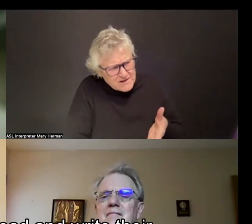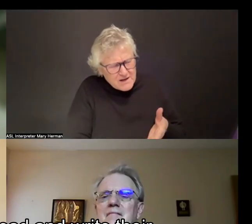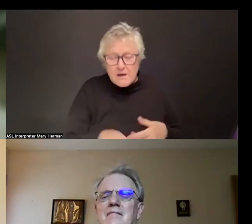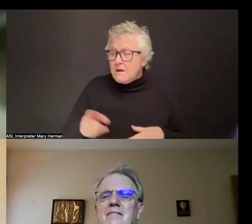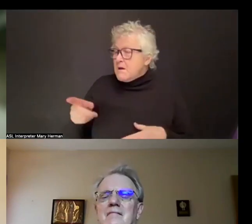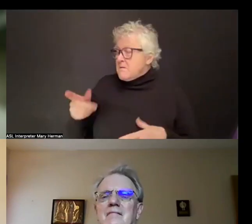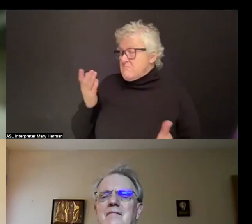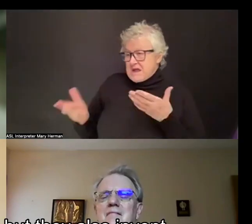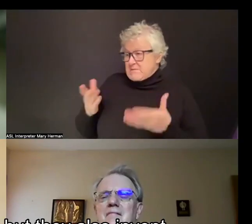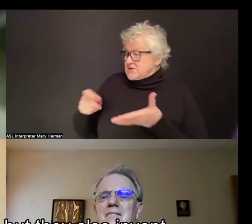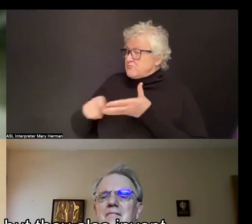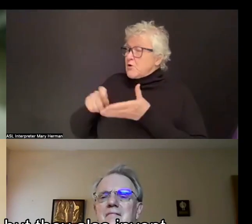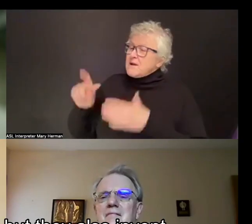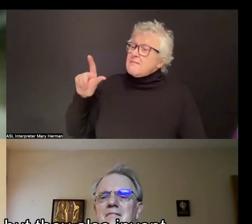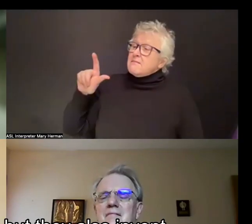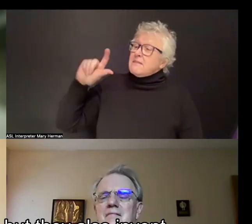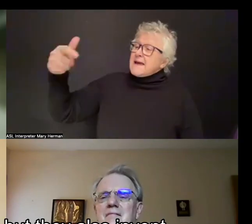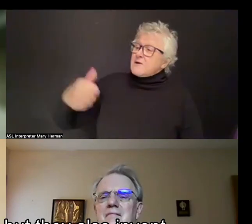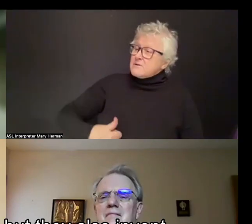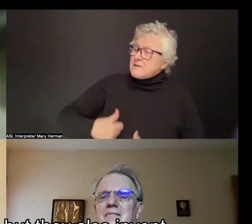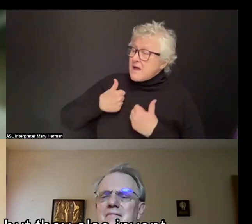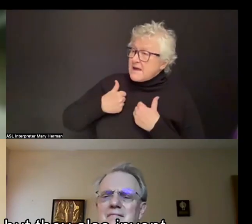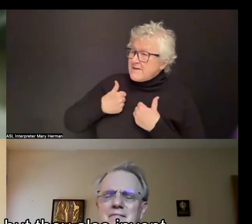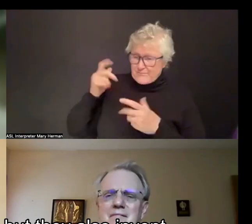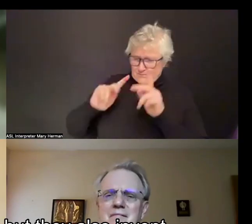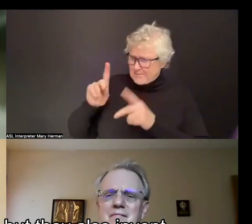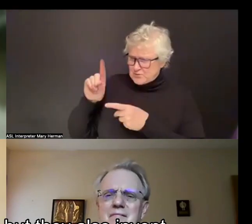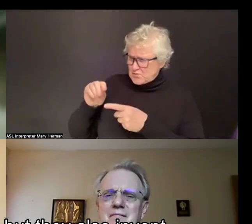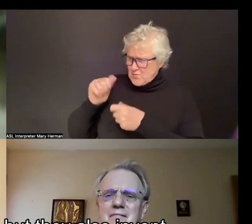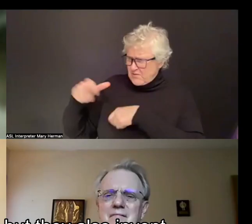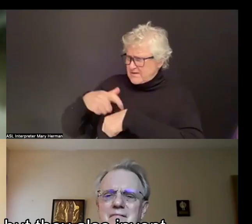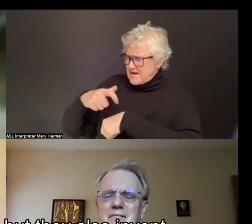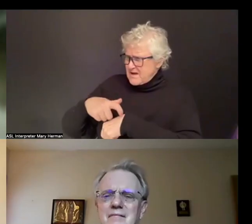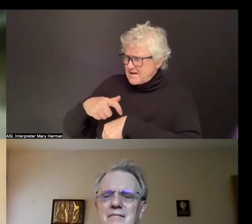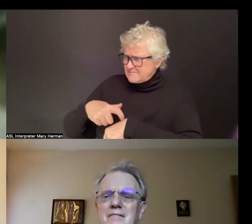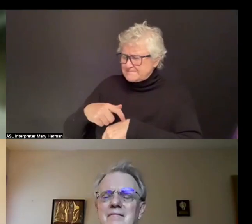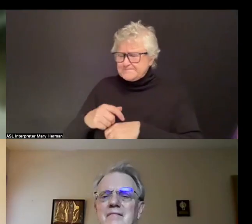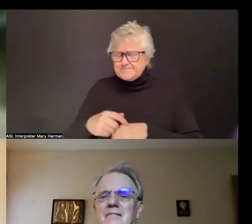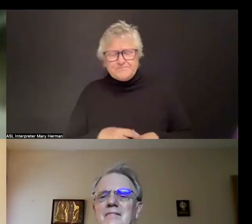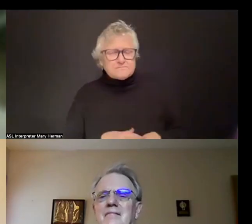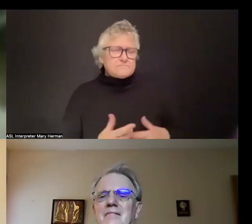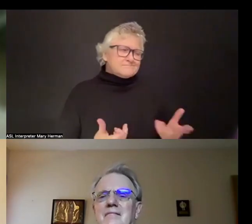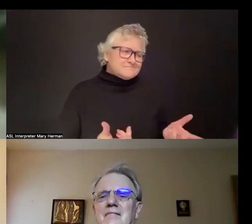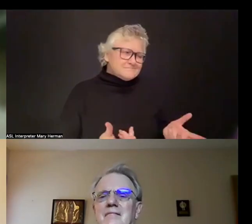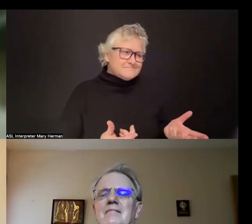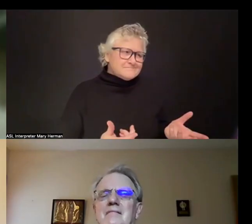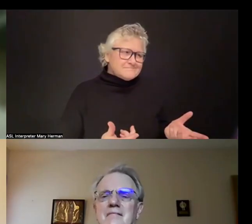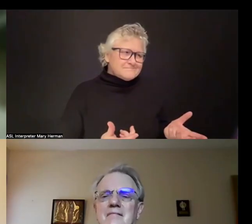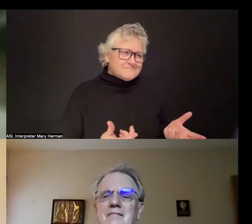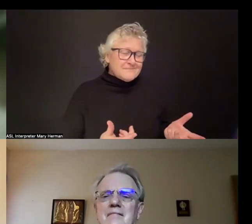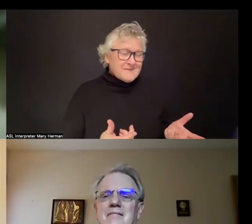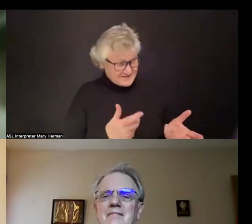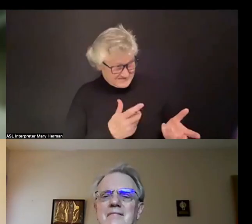memoirs later. Sure, said Marion, but they also invent stories too wild to be true to sell books, even in the 18th